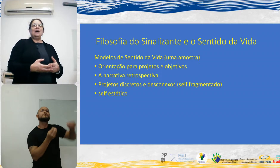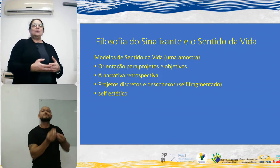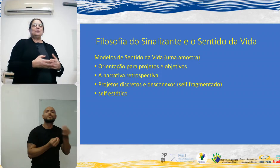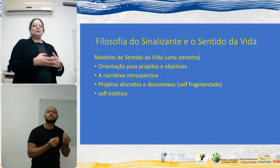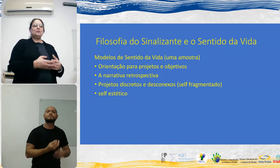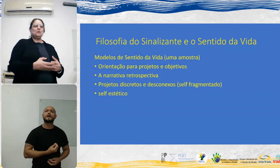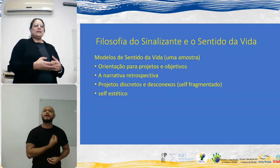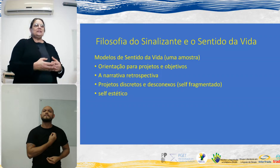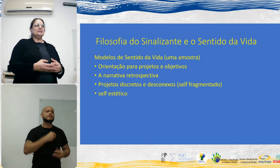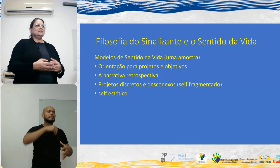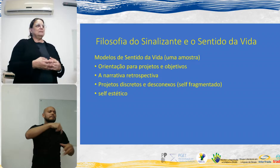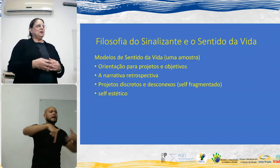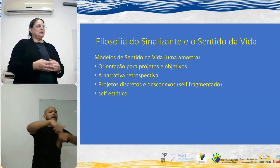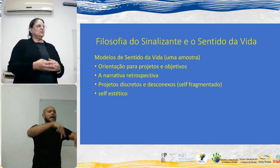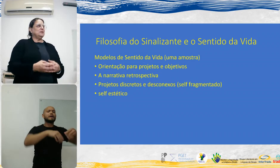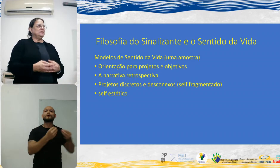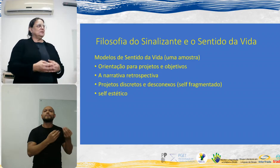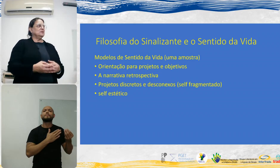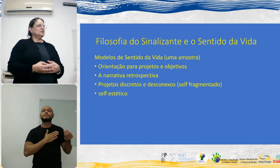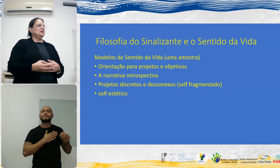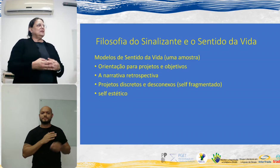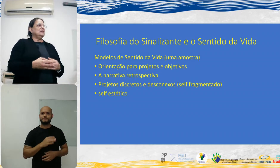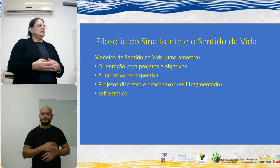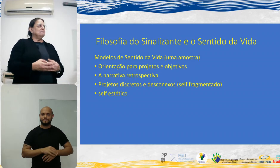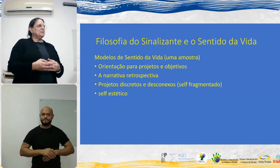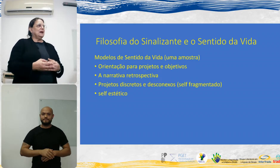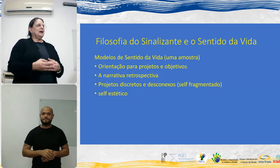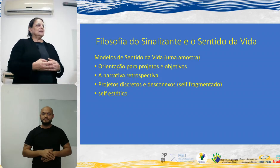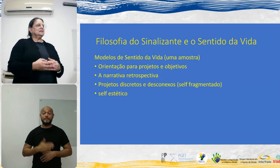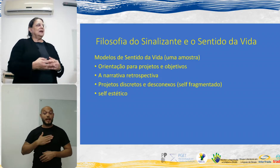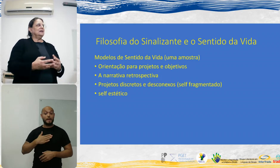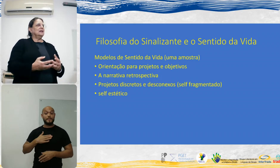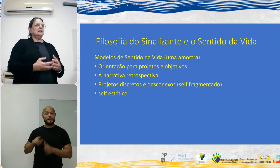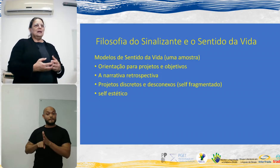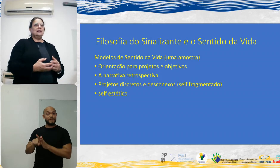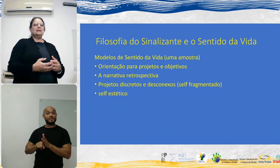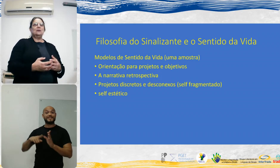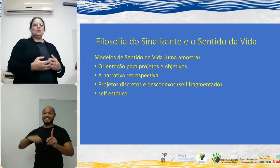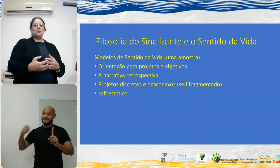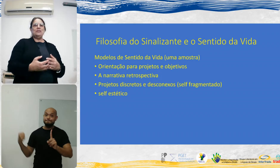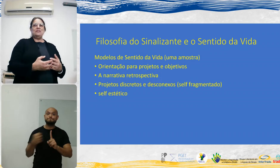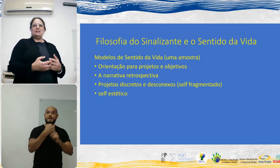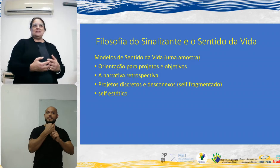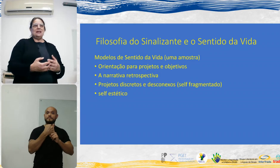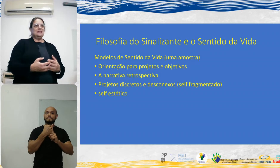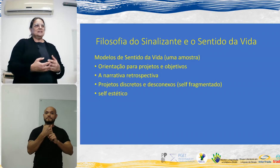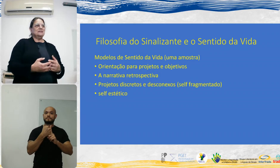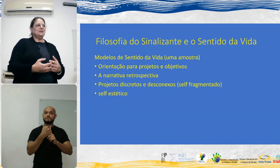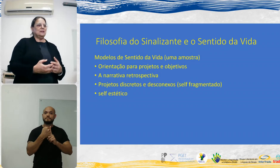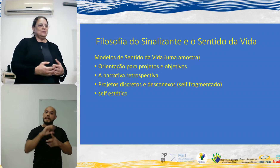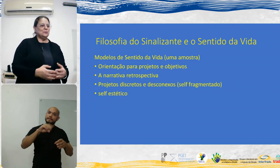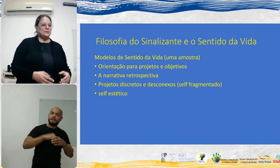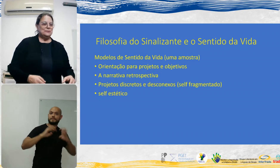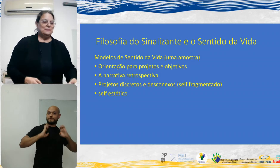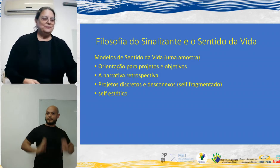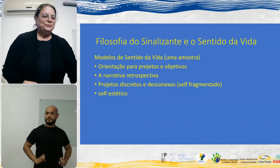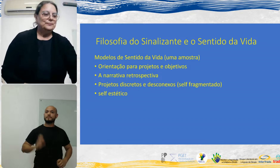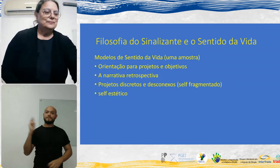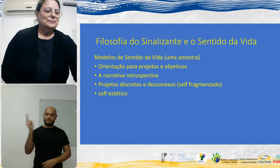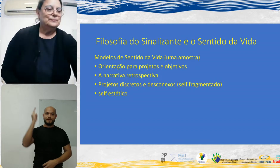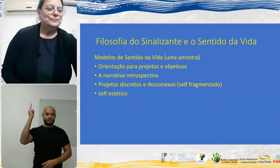and how do those choices about our research impact and align with these ethics and values.